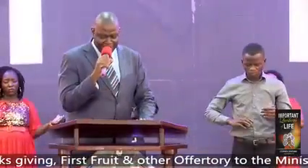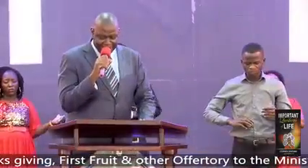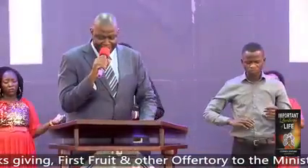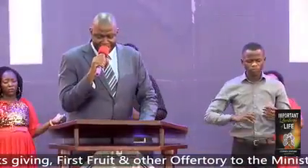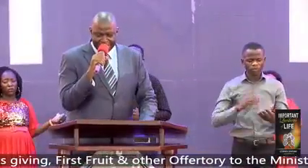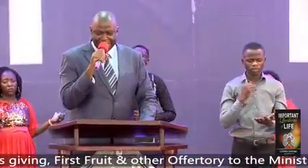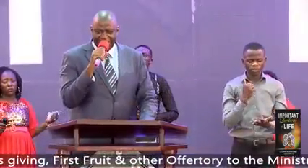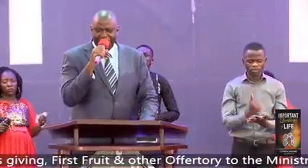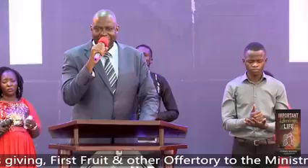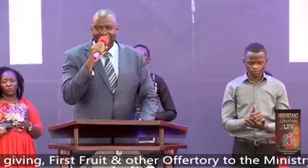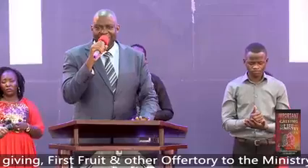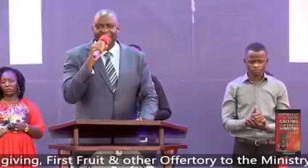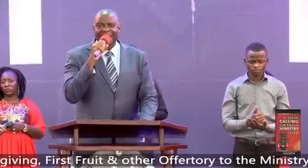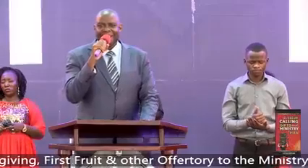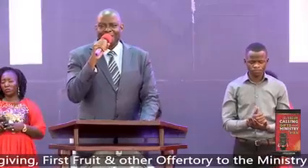Amina.